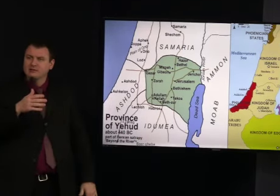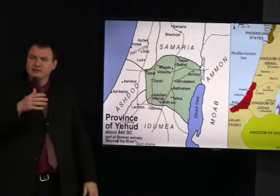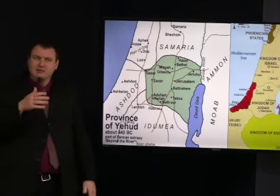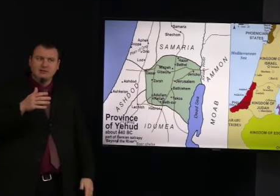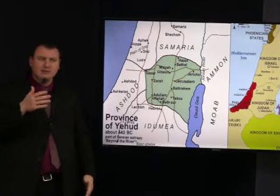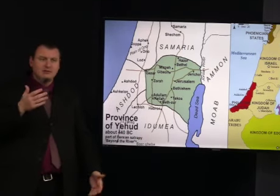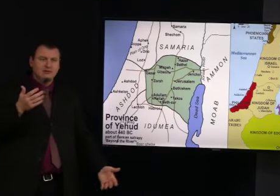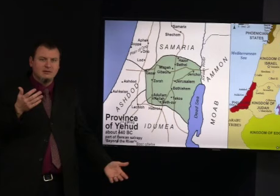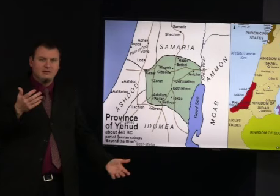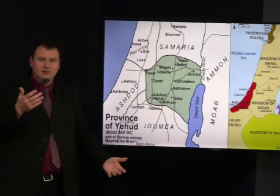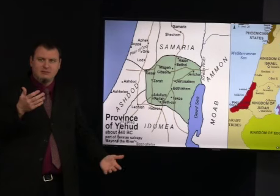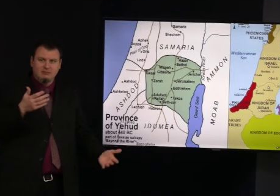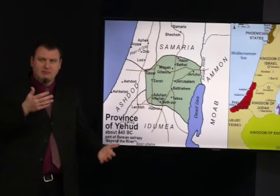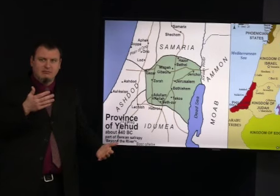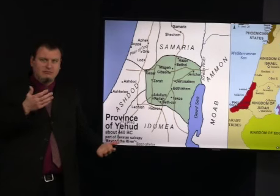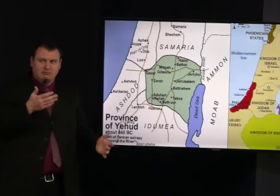are all coming against